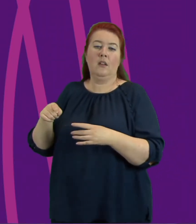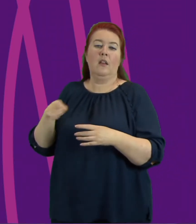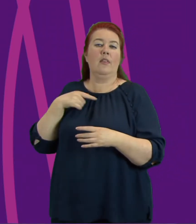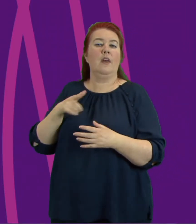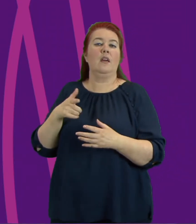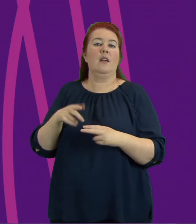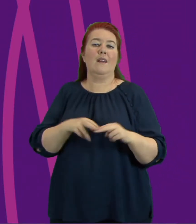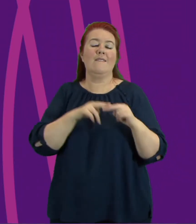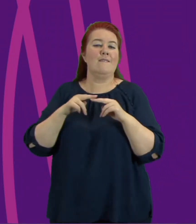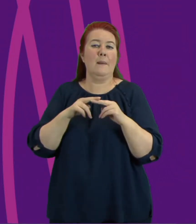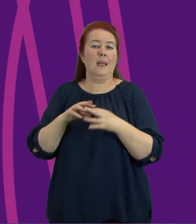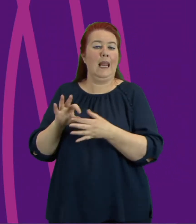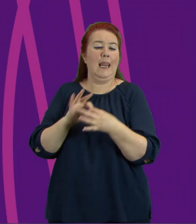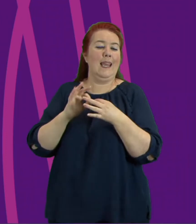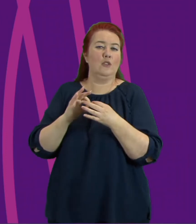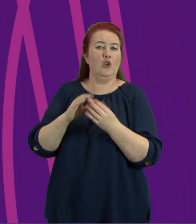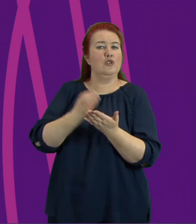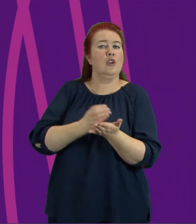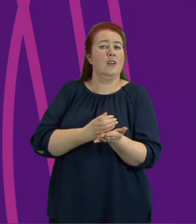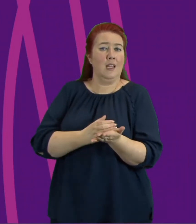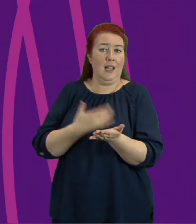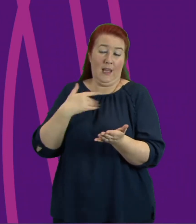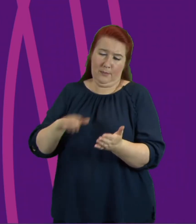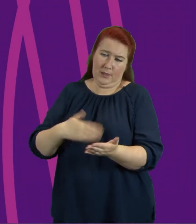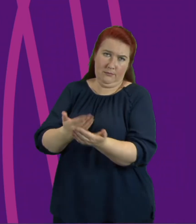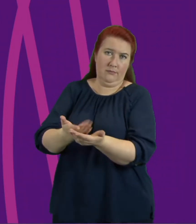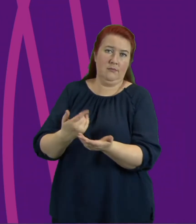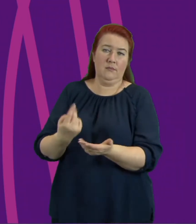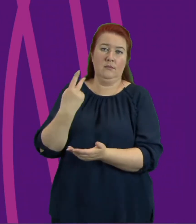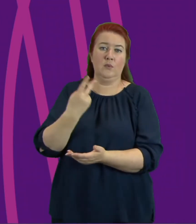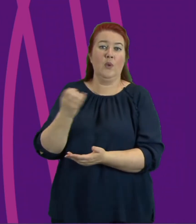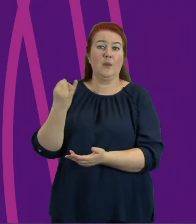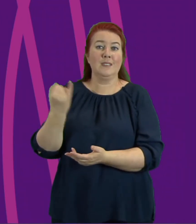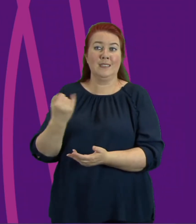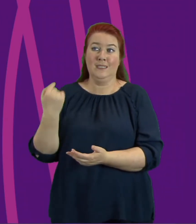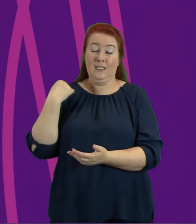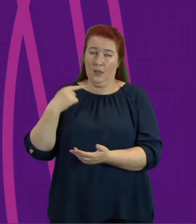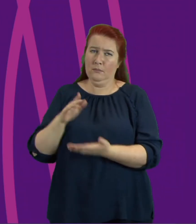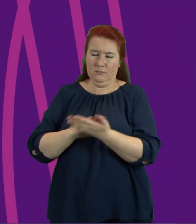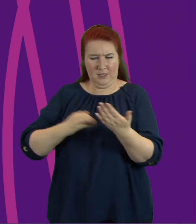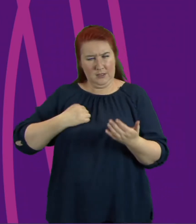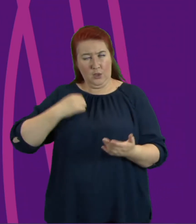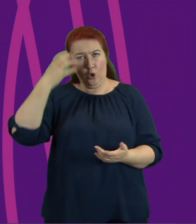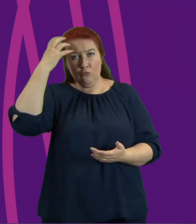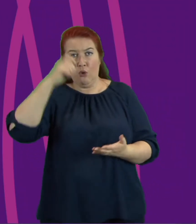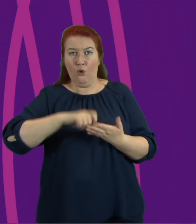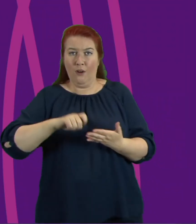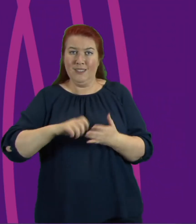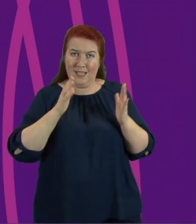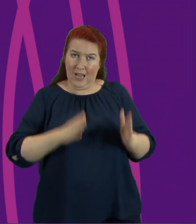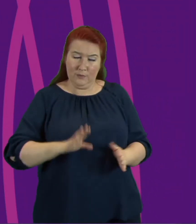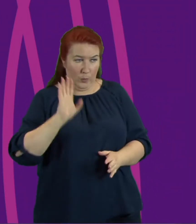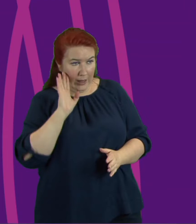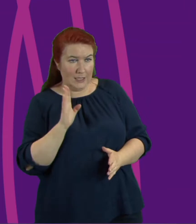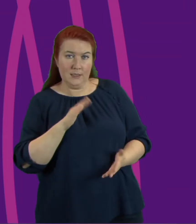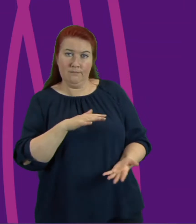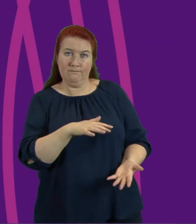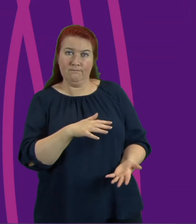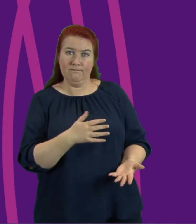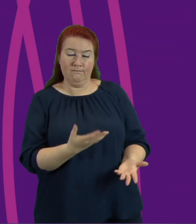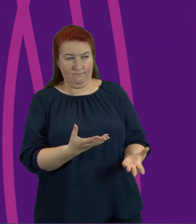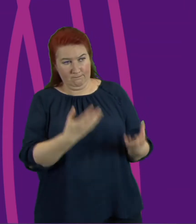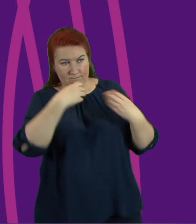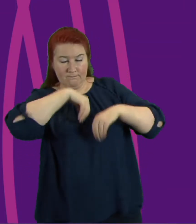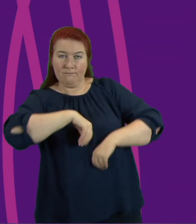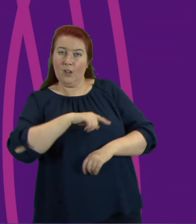in 2016 committed the Crown to listening to and taking the views of relatives on the question of whether a fatal accident